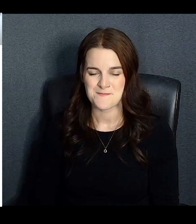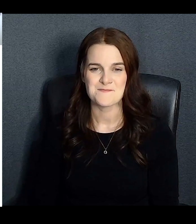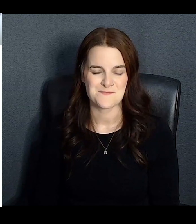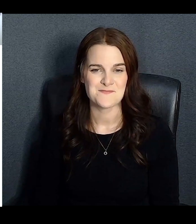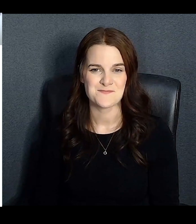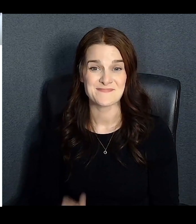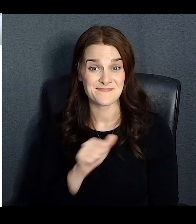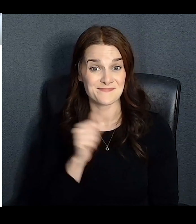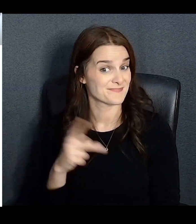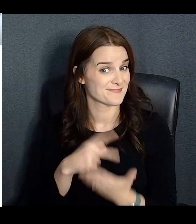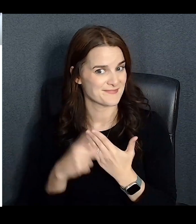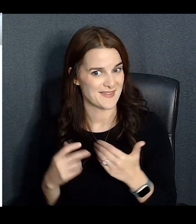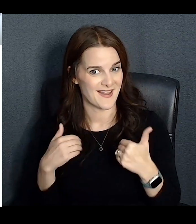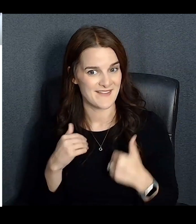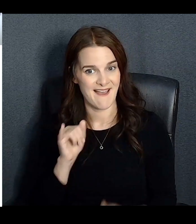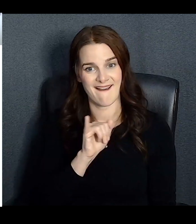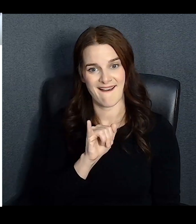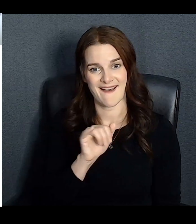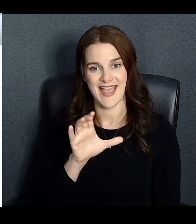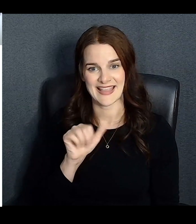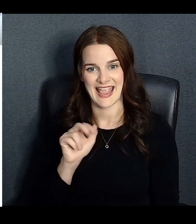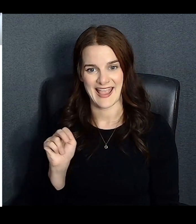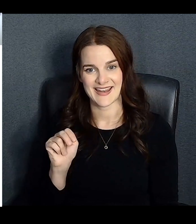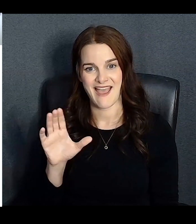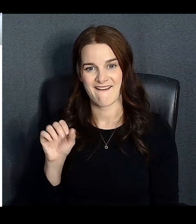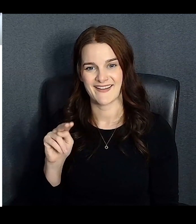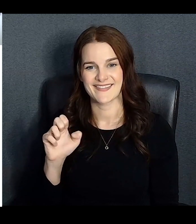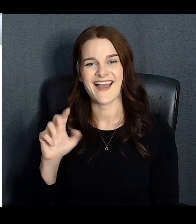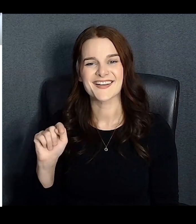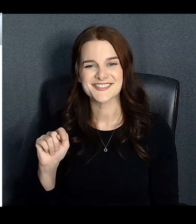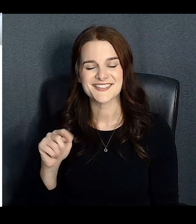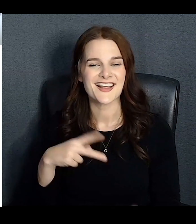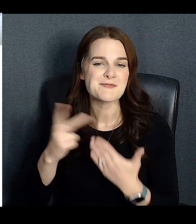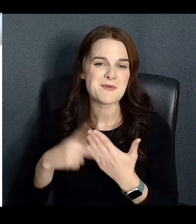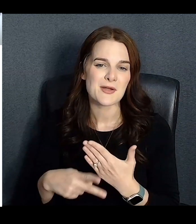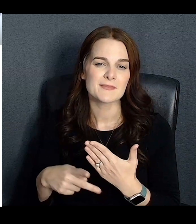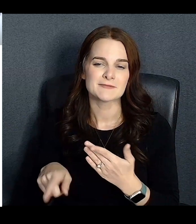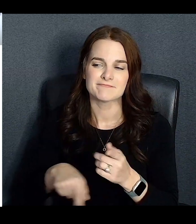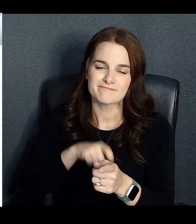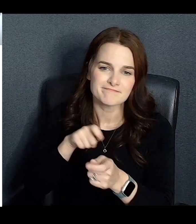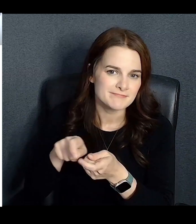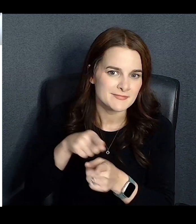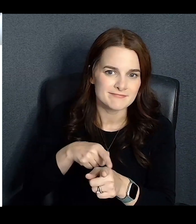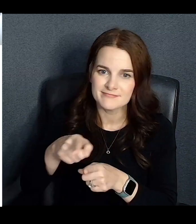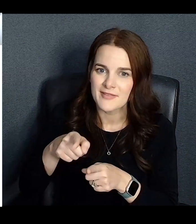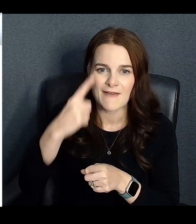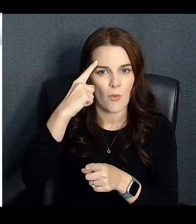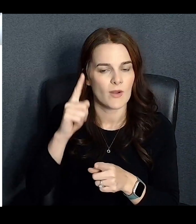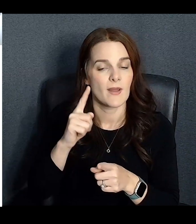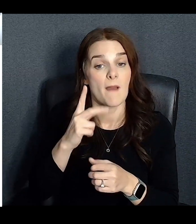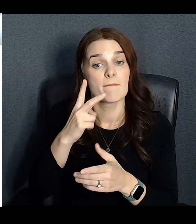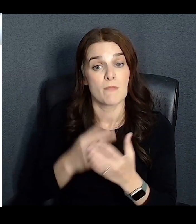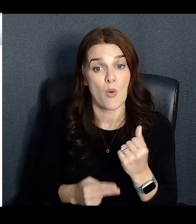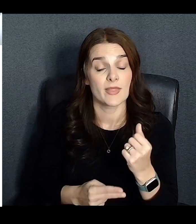program. Another program we have is called I Can Connect. This program is designed specifically for people who have